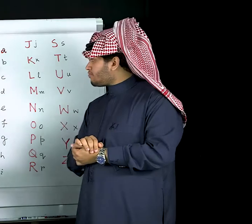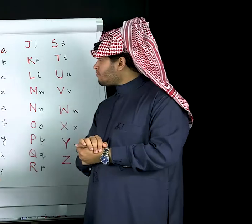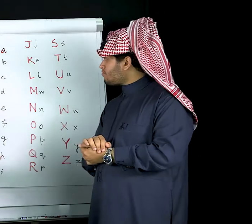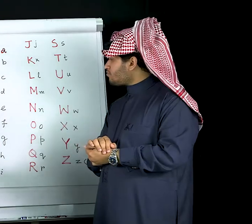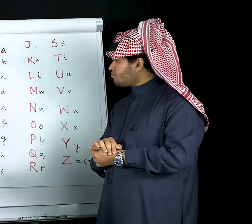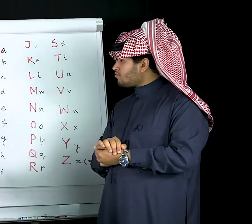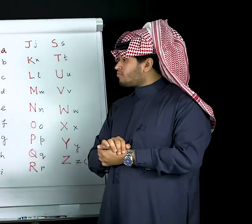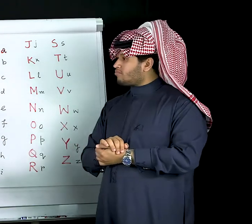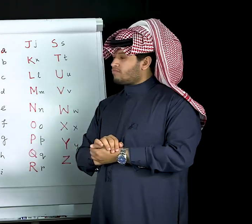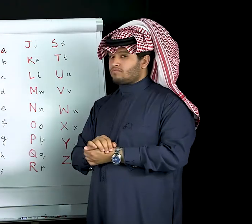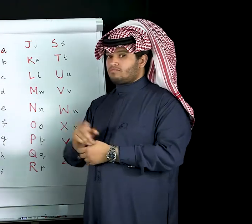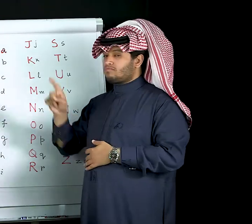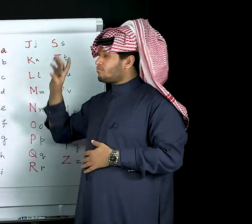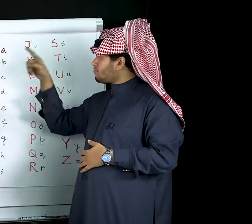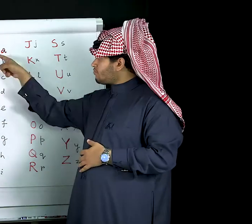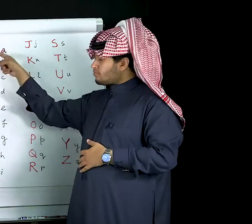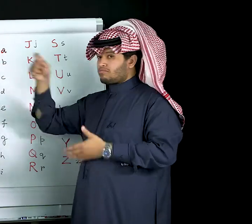As I told you previously,